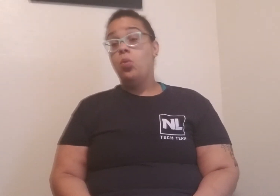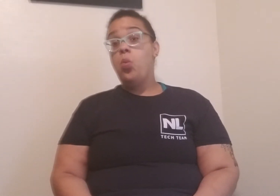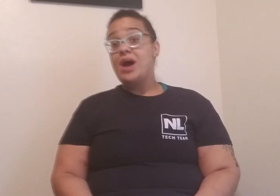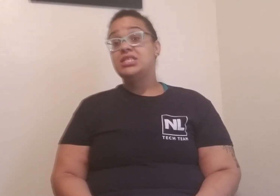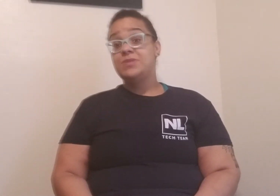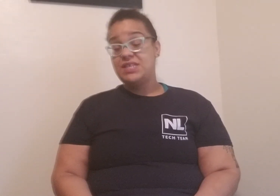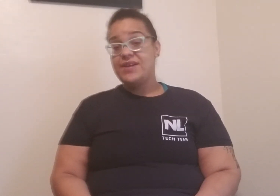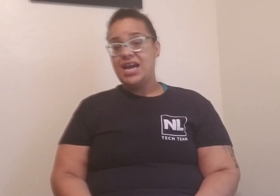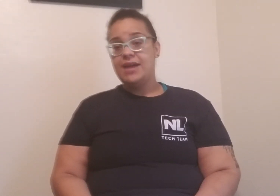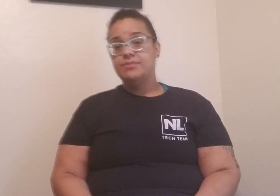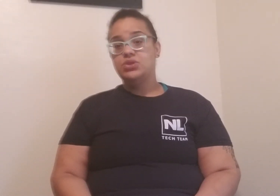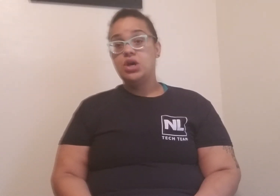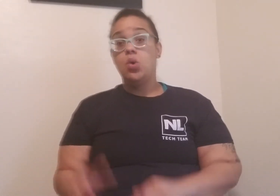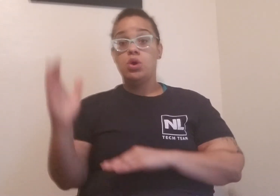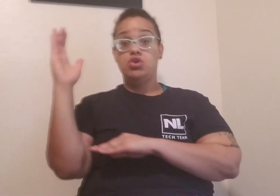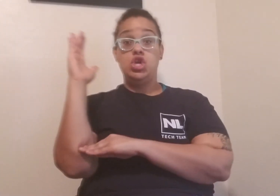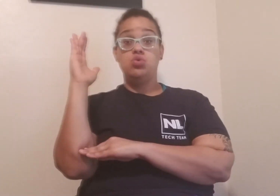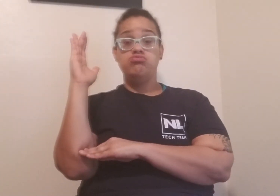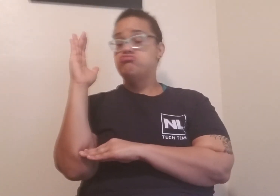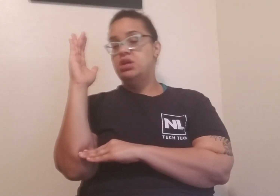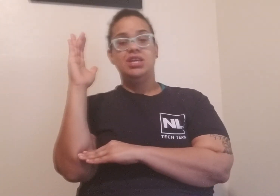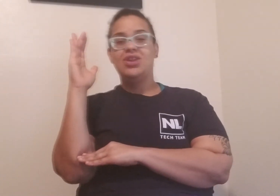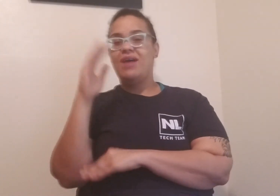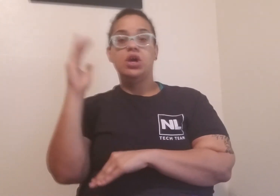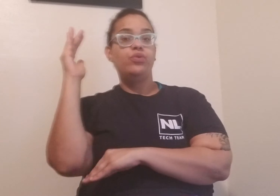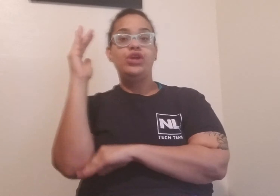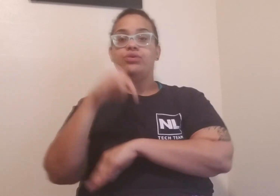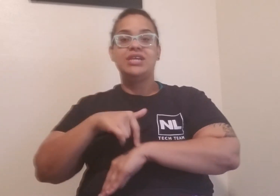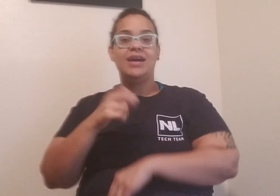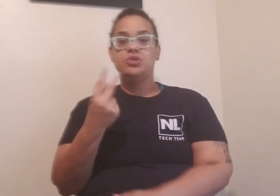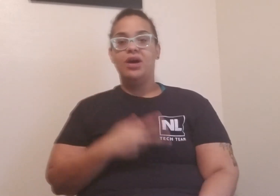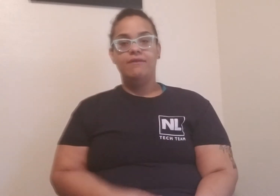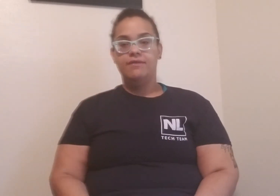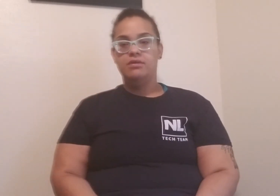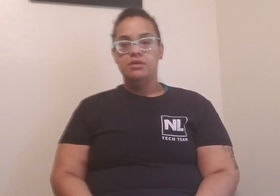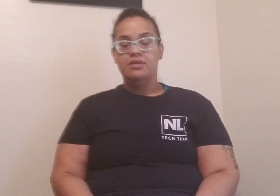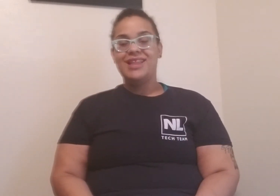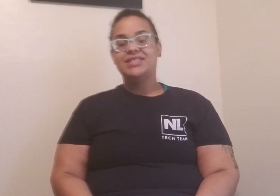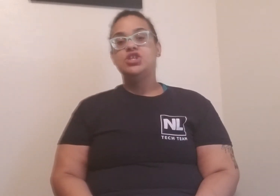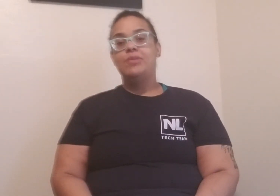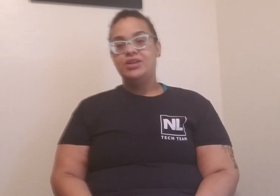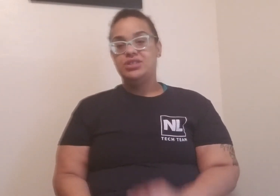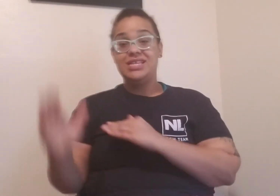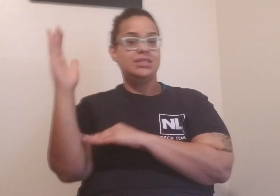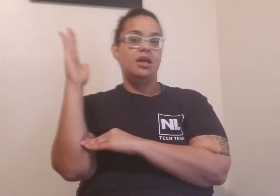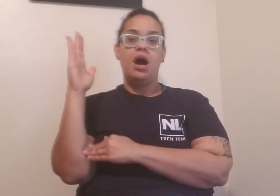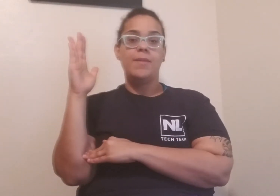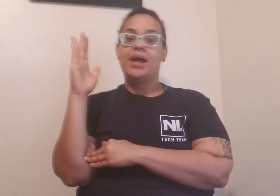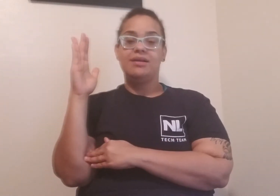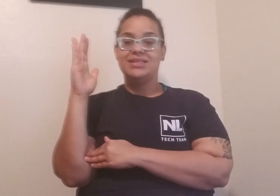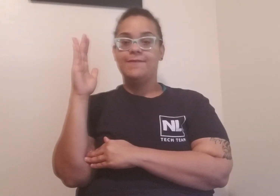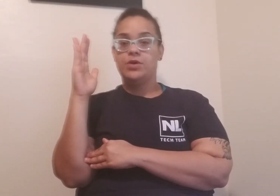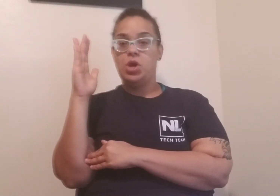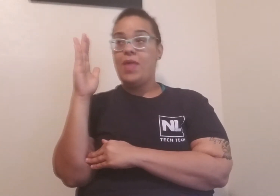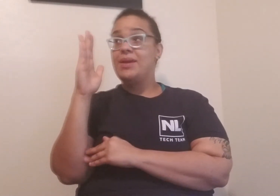what specific time. So noon, you don't have to go noon time 12. That's too much. This is automatically the sign for noon. That means the